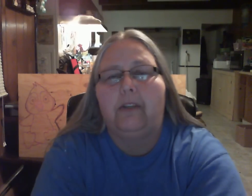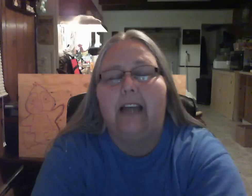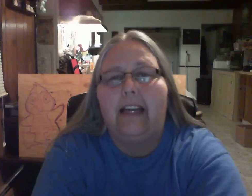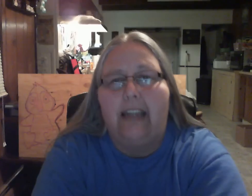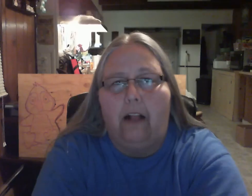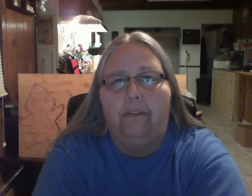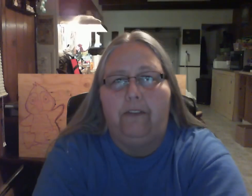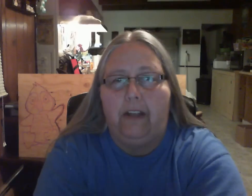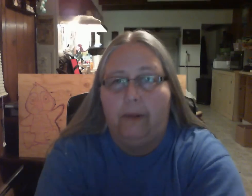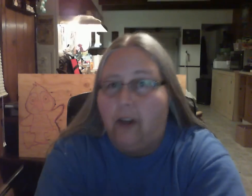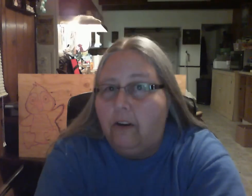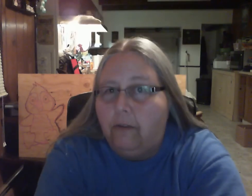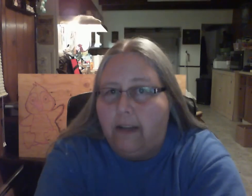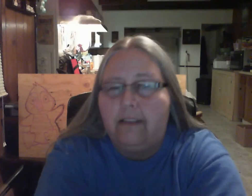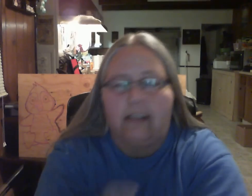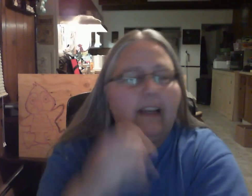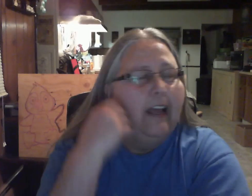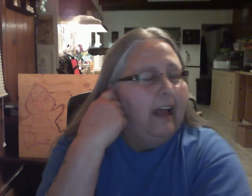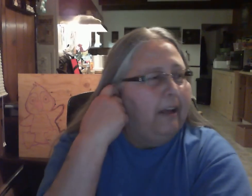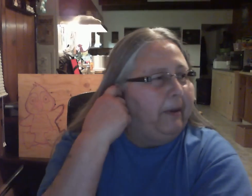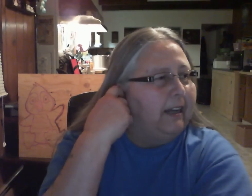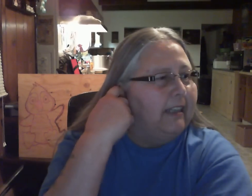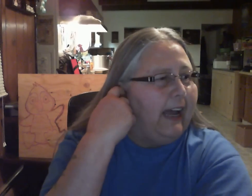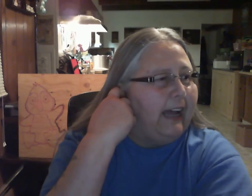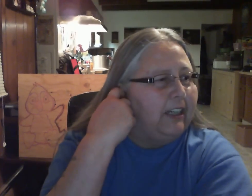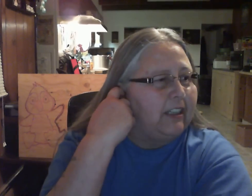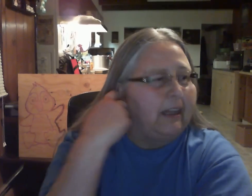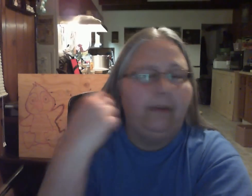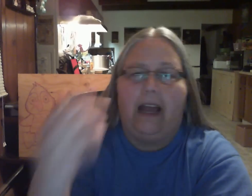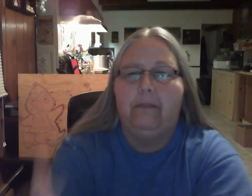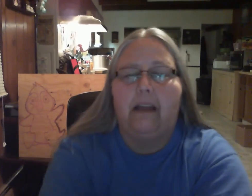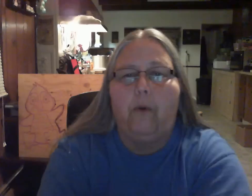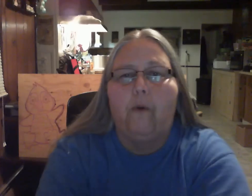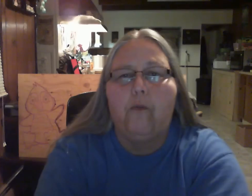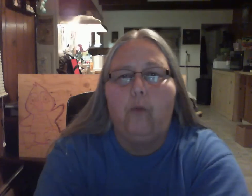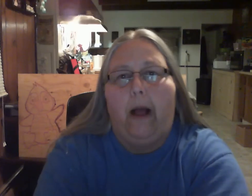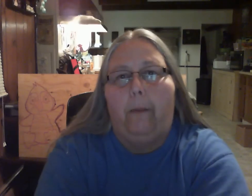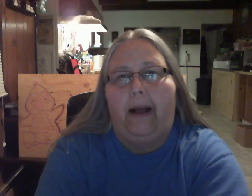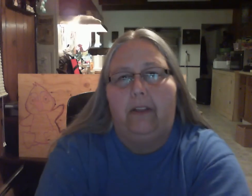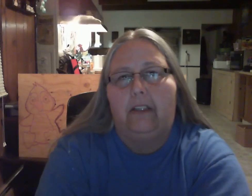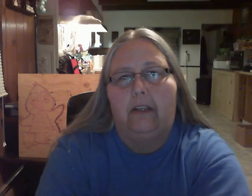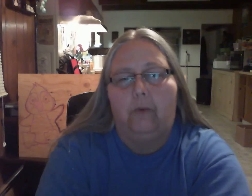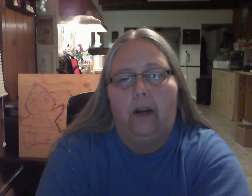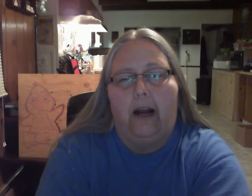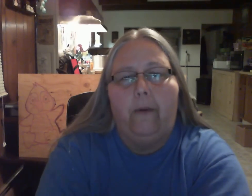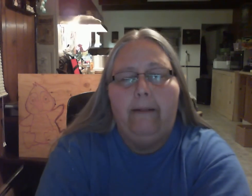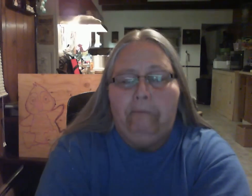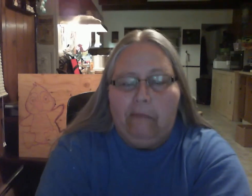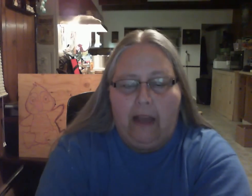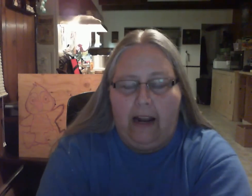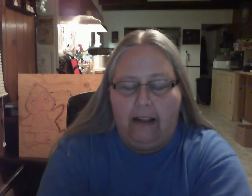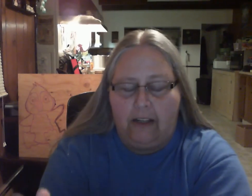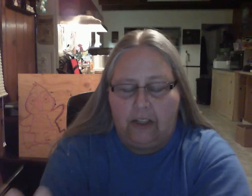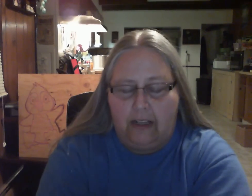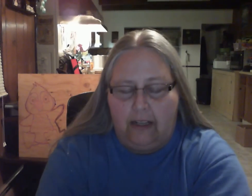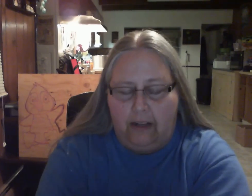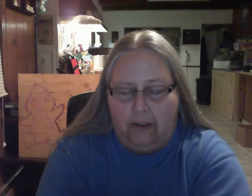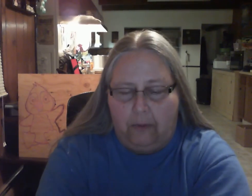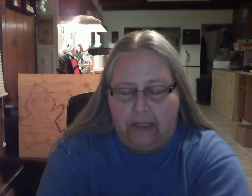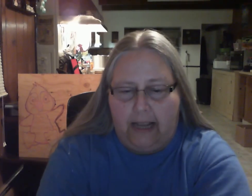was a dollar 50 am i talking too fast yes because i just sometimes i'm overwhelmed by how these things work out and just another thing i want to say